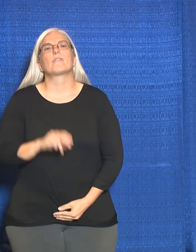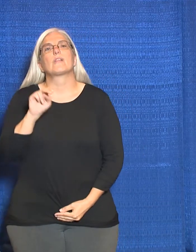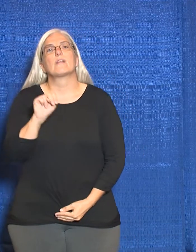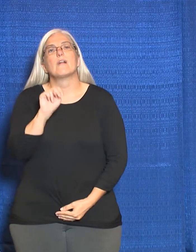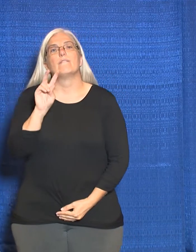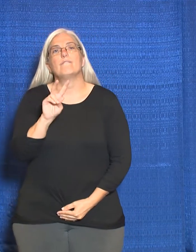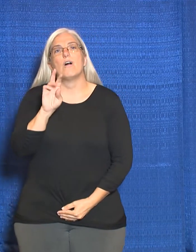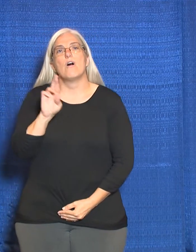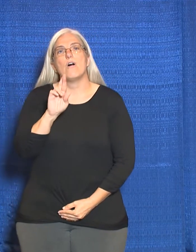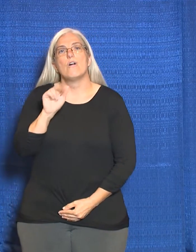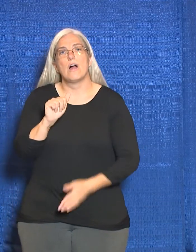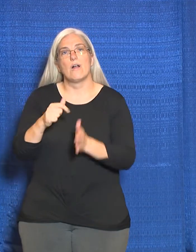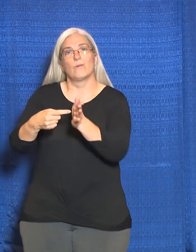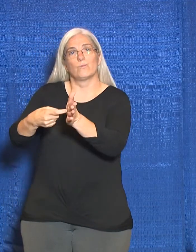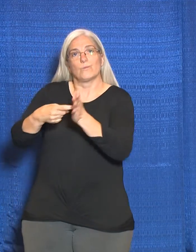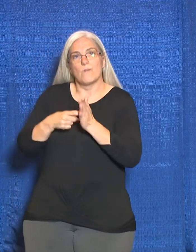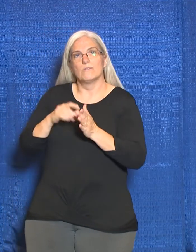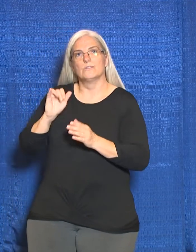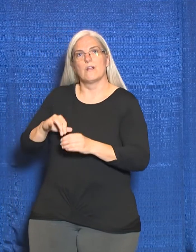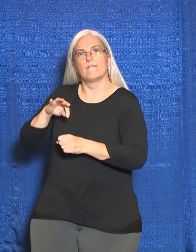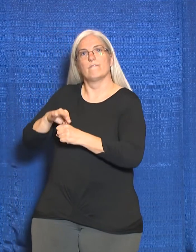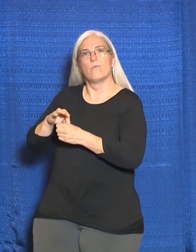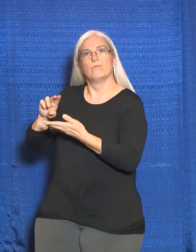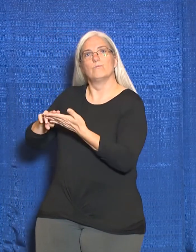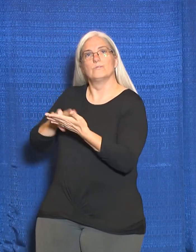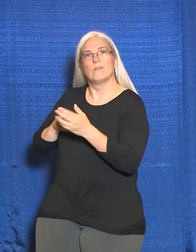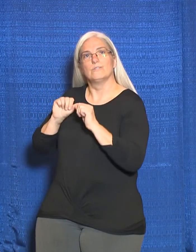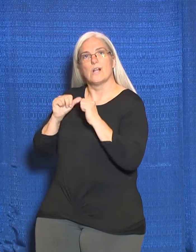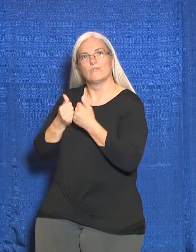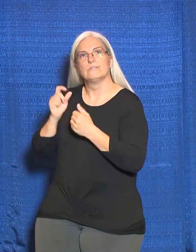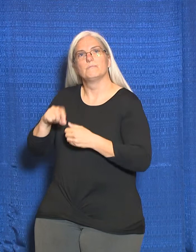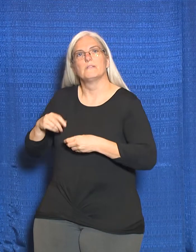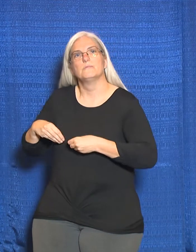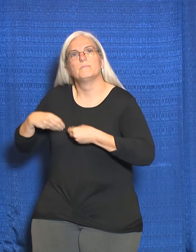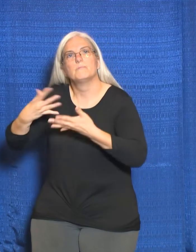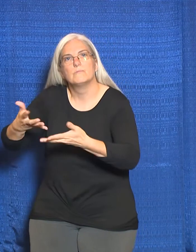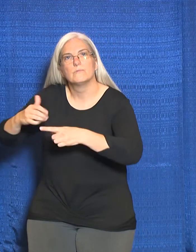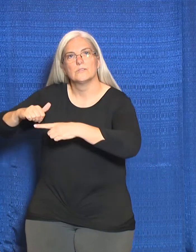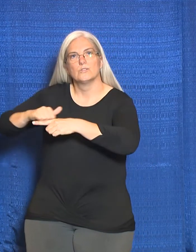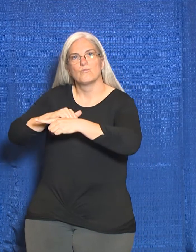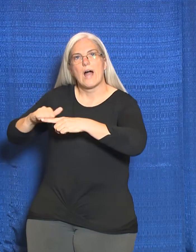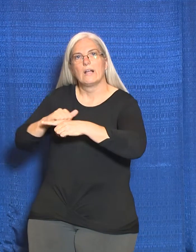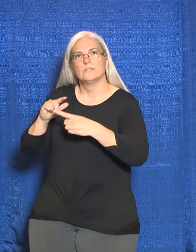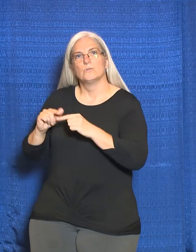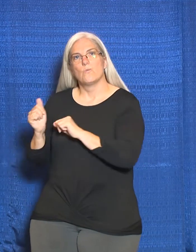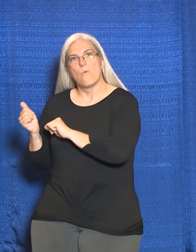The NVRA requires that VRAs provide training to all of their staff at